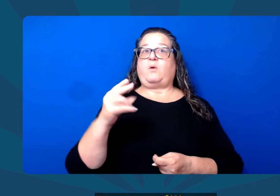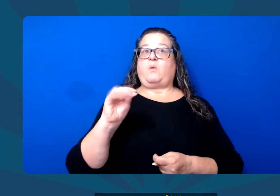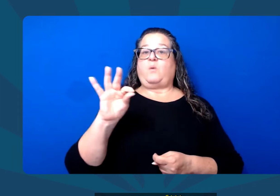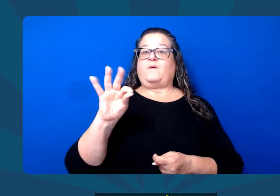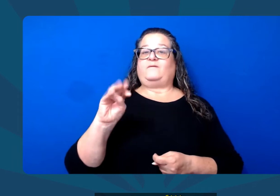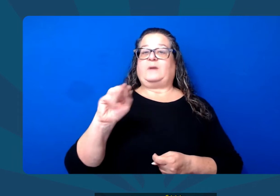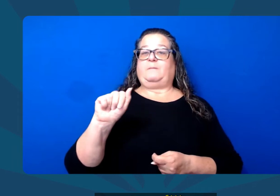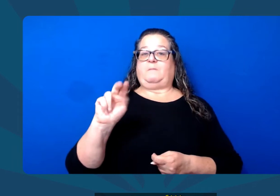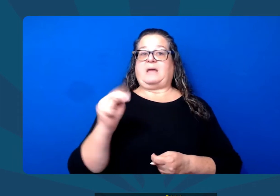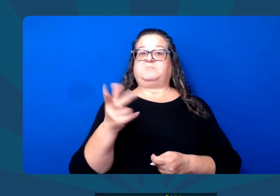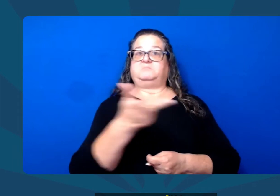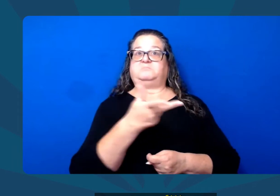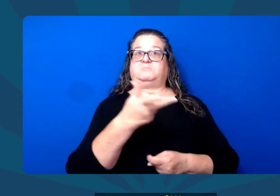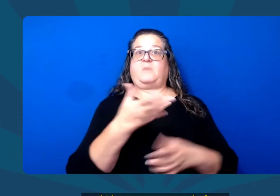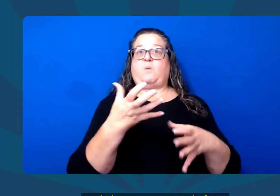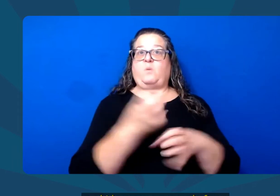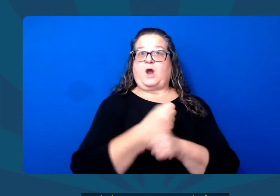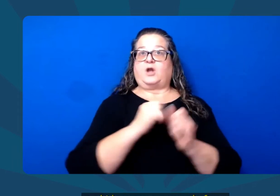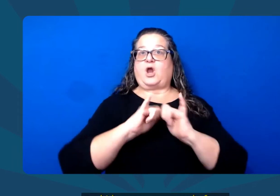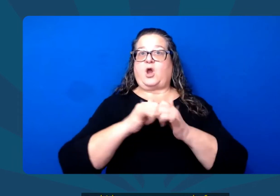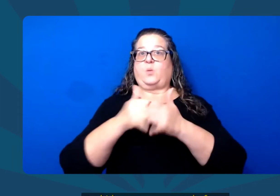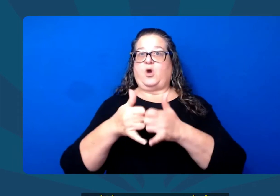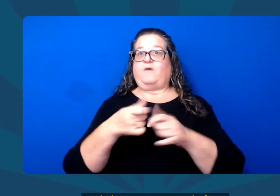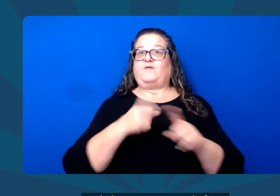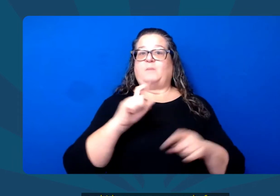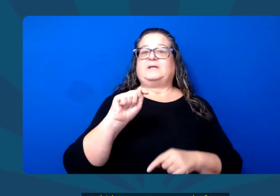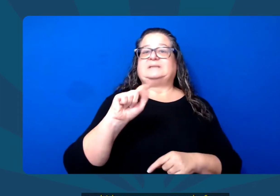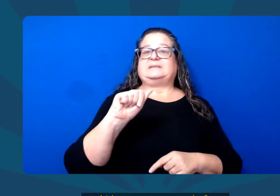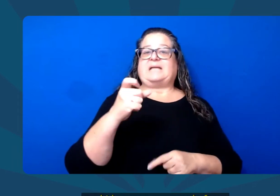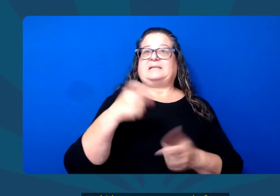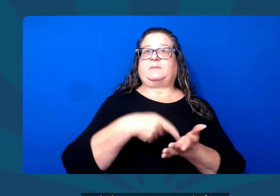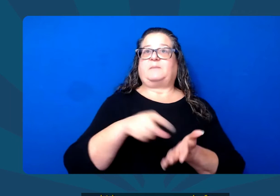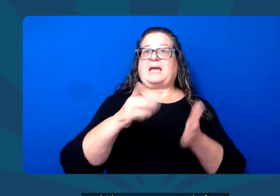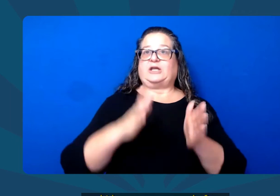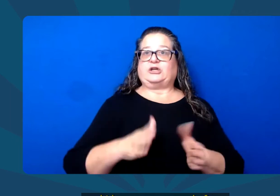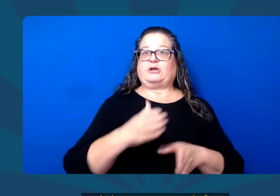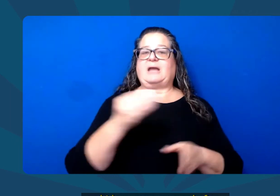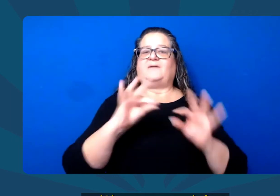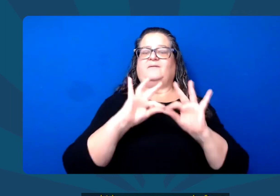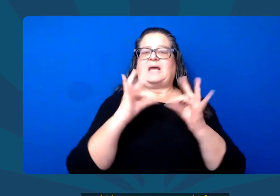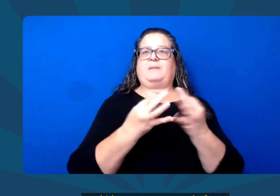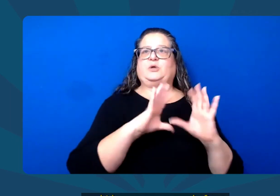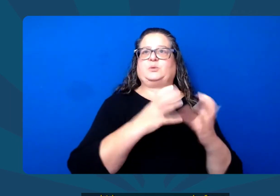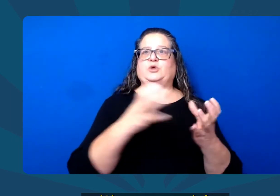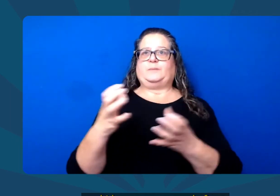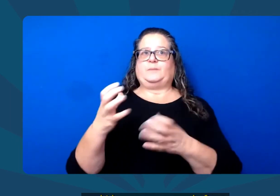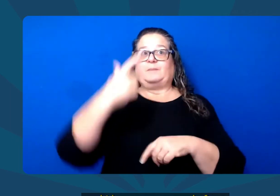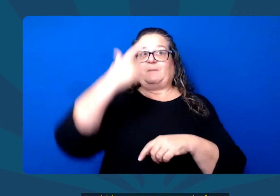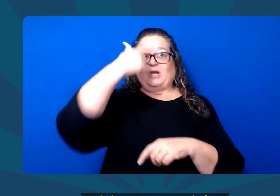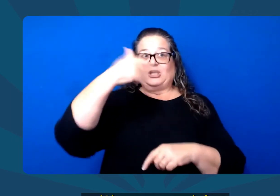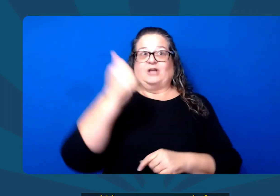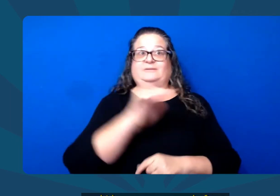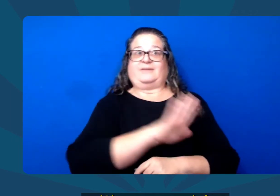Jake Hoffman, and I have won awards from taxpayer and